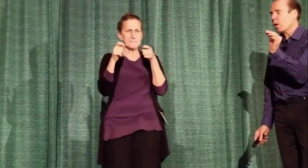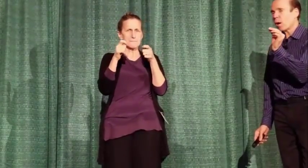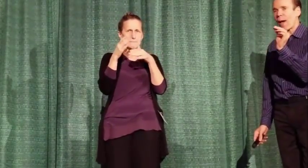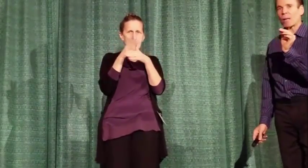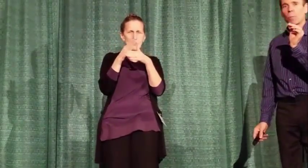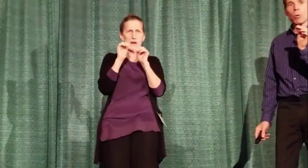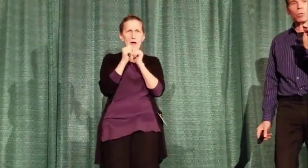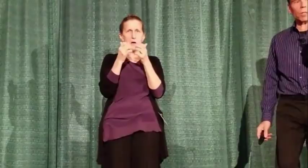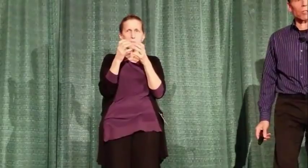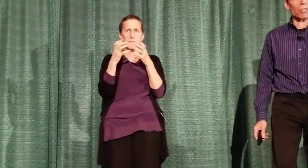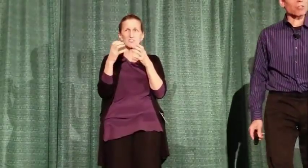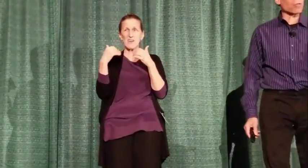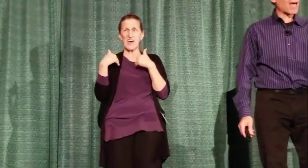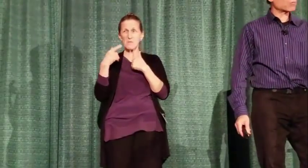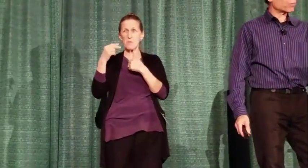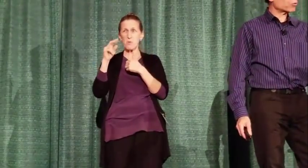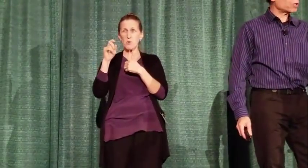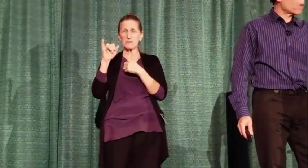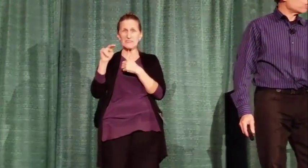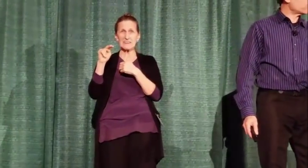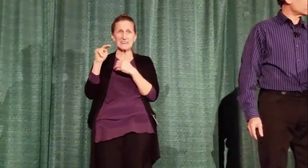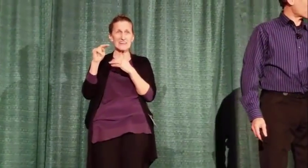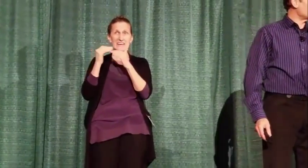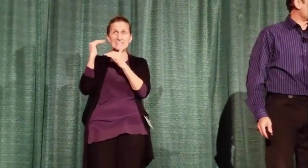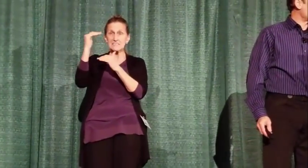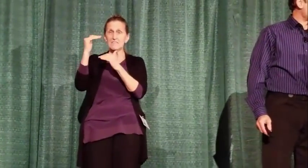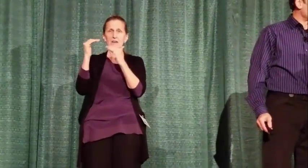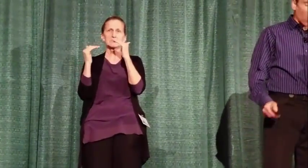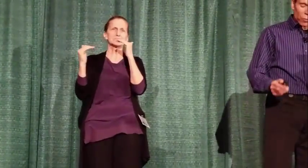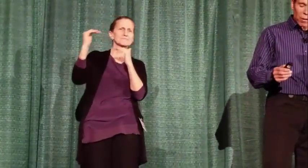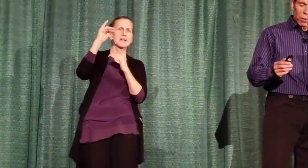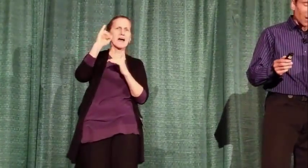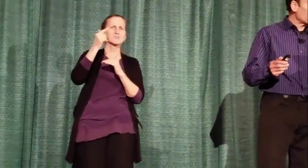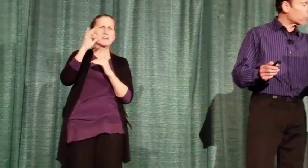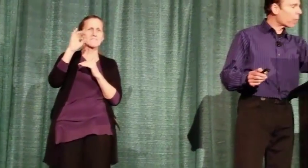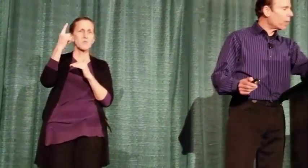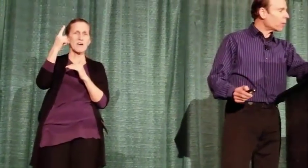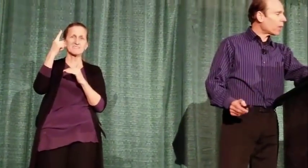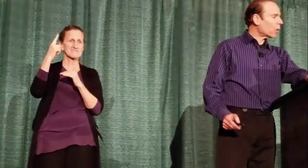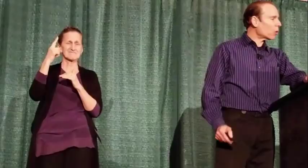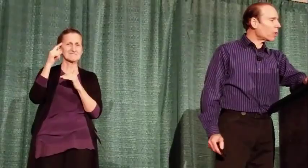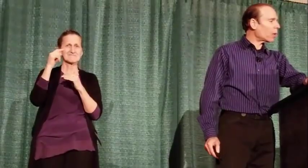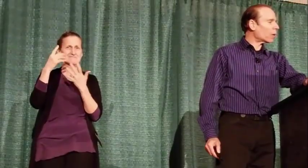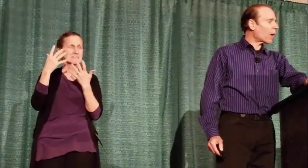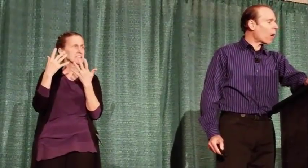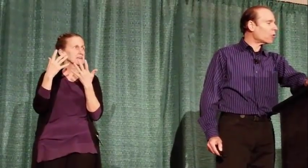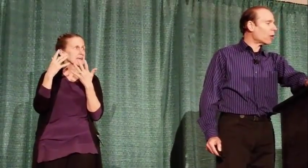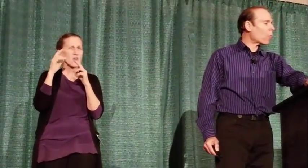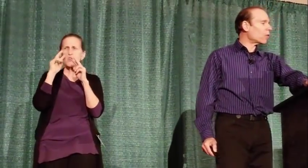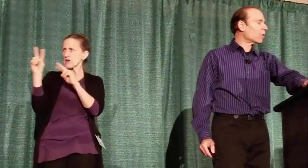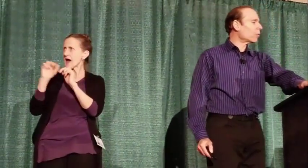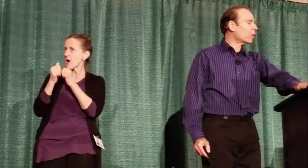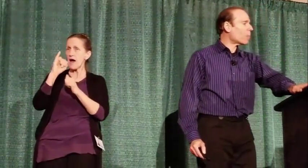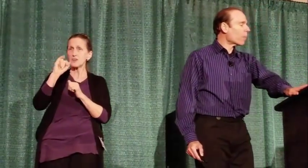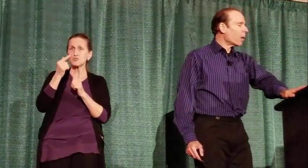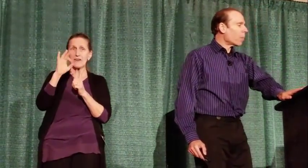consumption of animal protein. Excessive animal protein pushes IGF-1 into unfavorable levels. Take a look here at how IGF-1